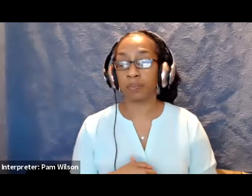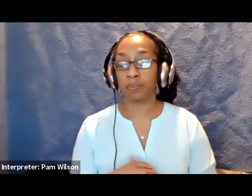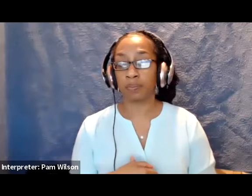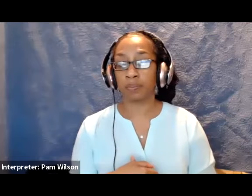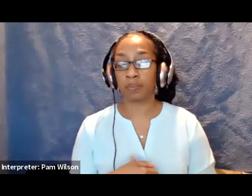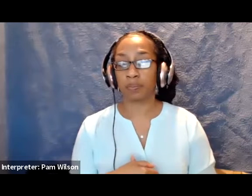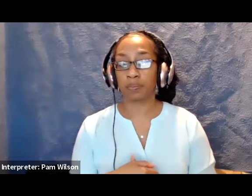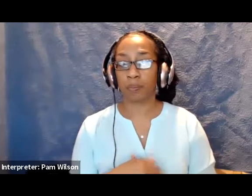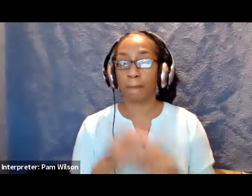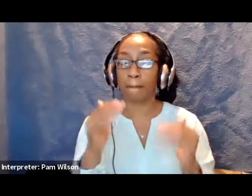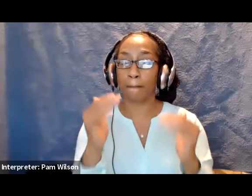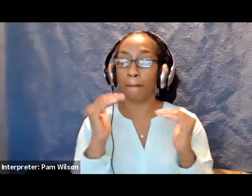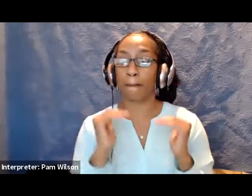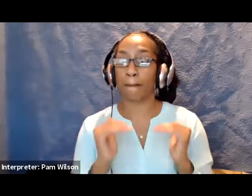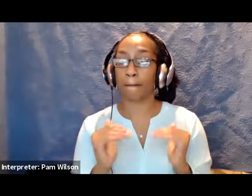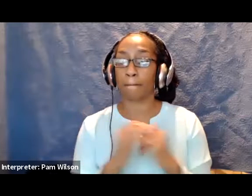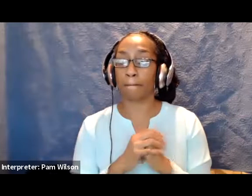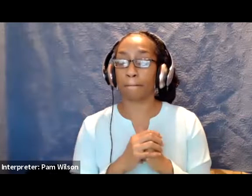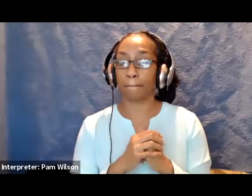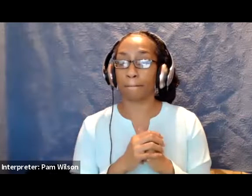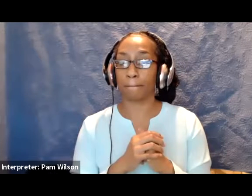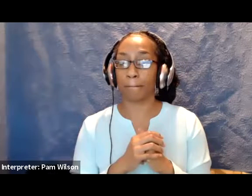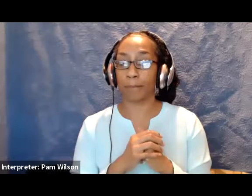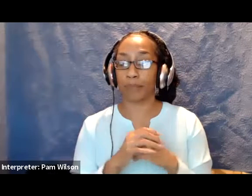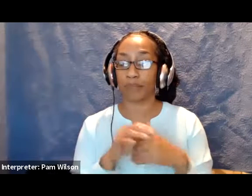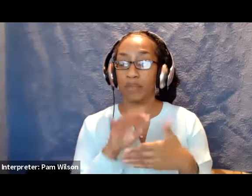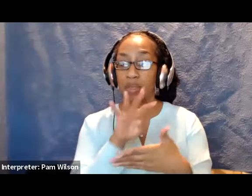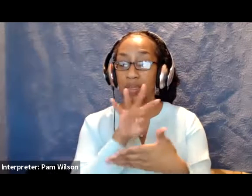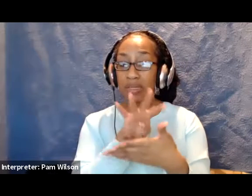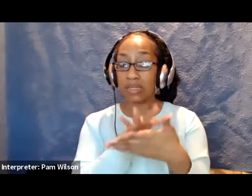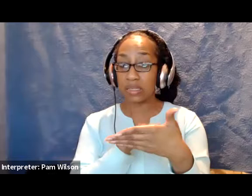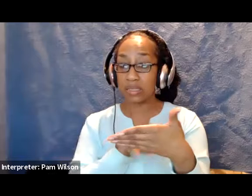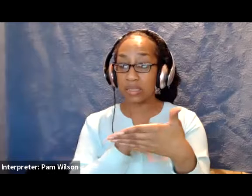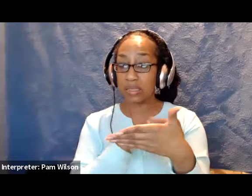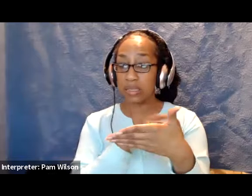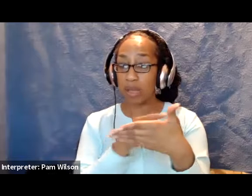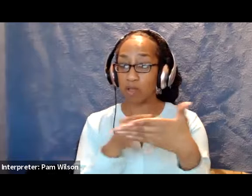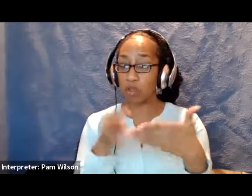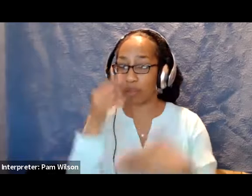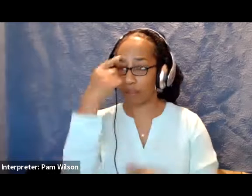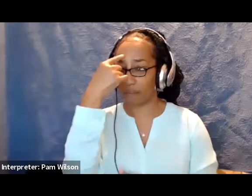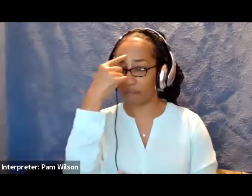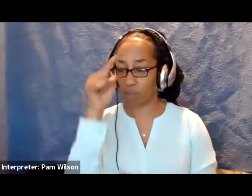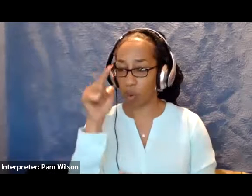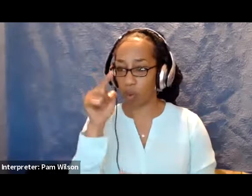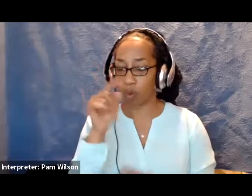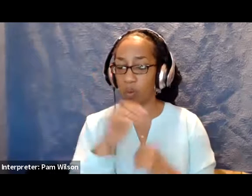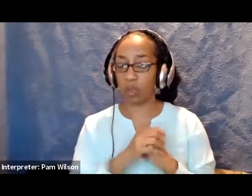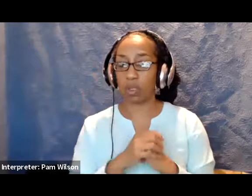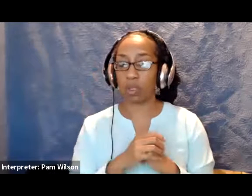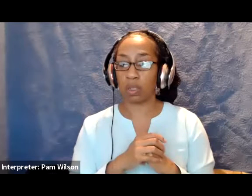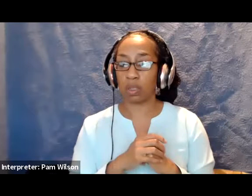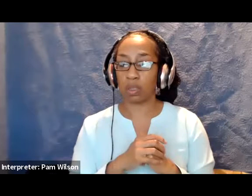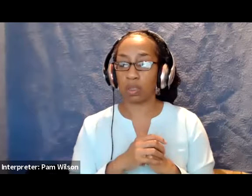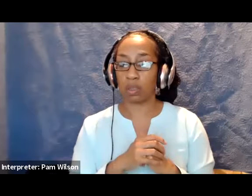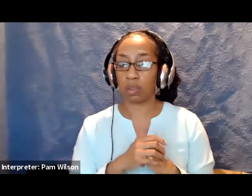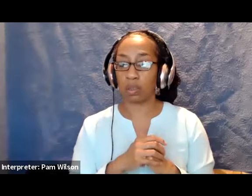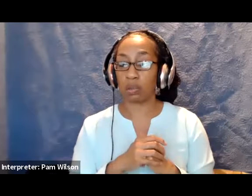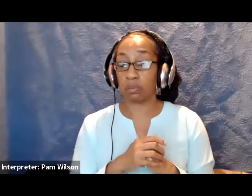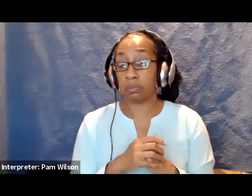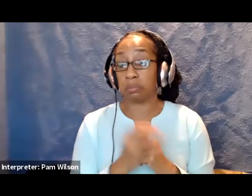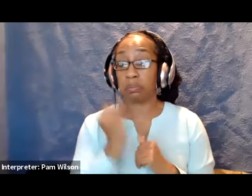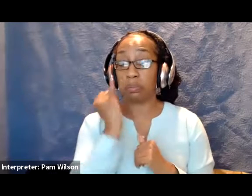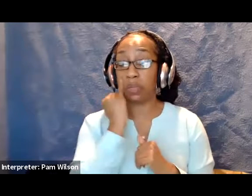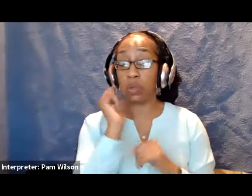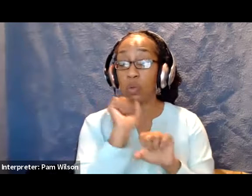Okay, so scheduling for someone else. Now think about this. You may work in an